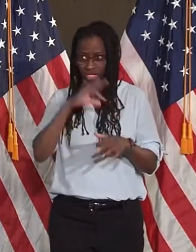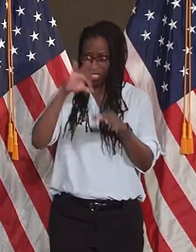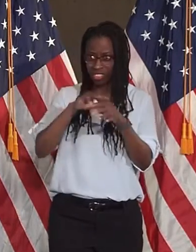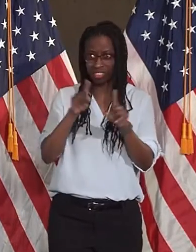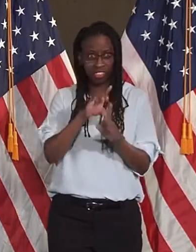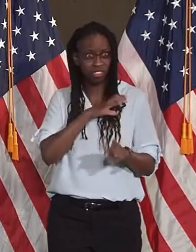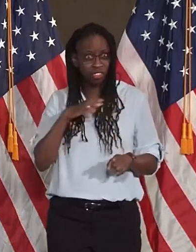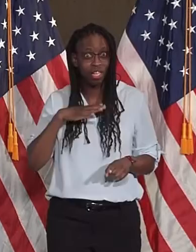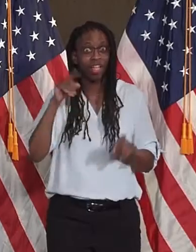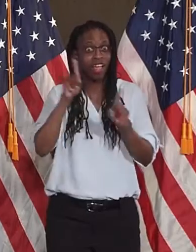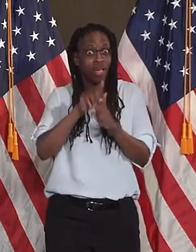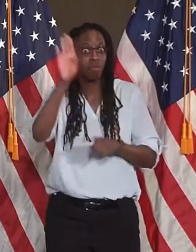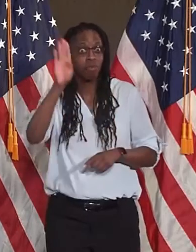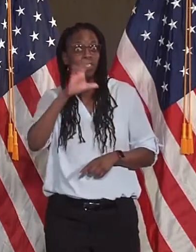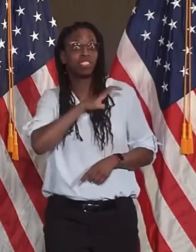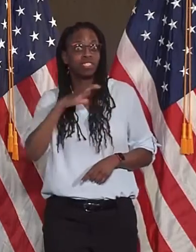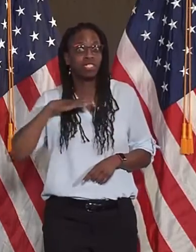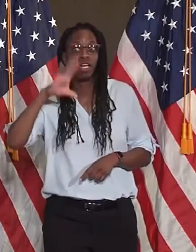Congress.